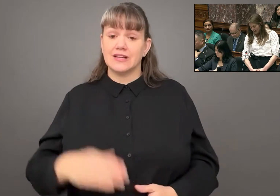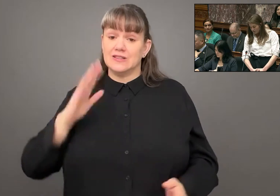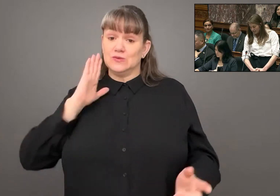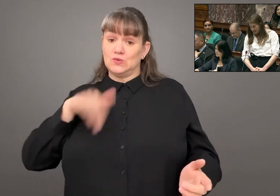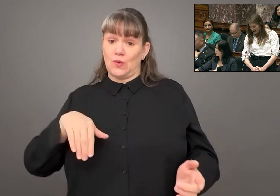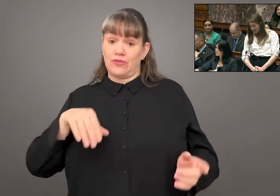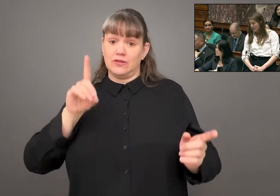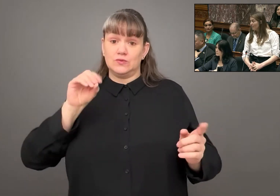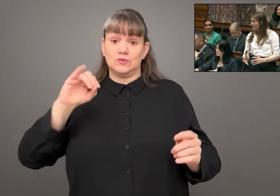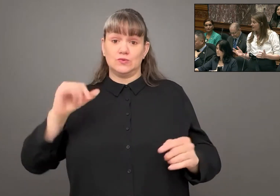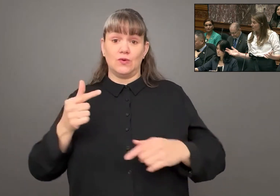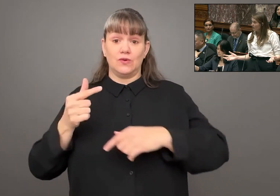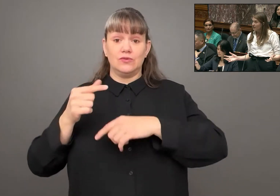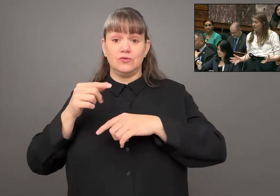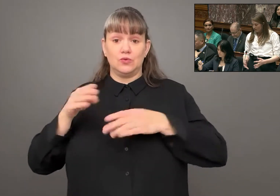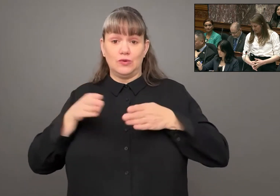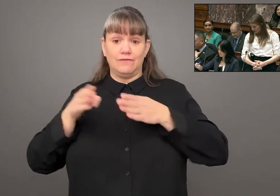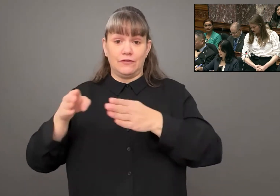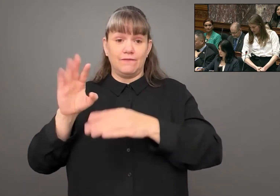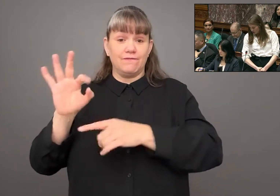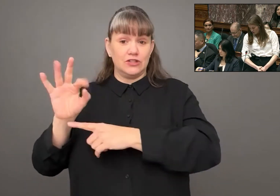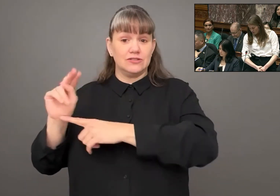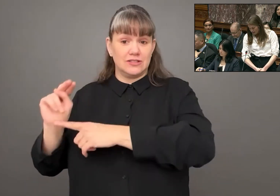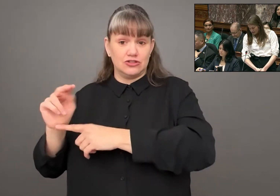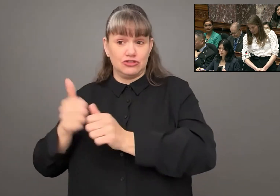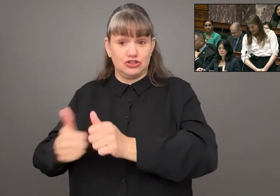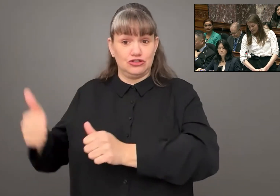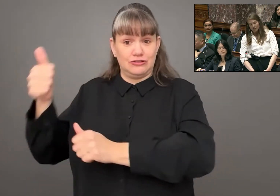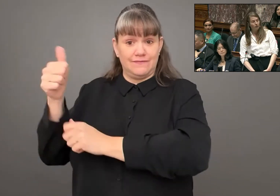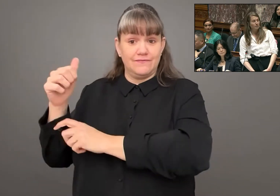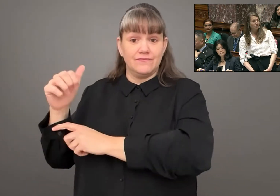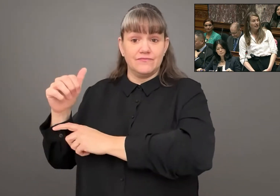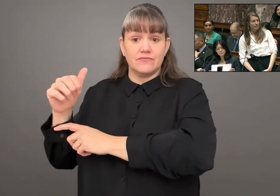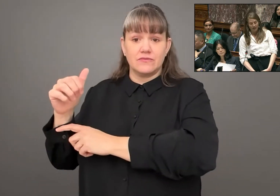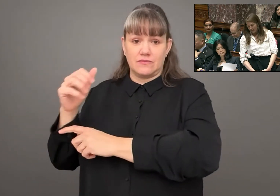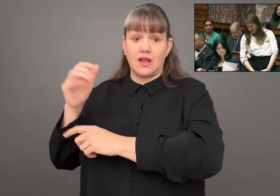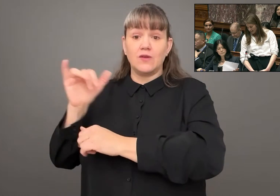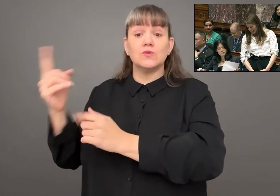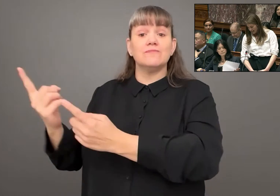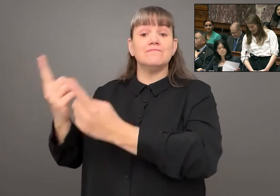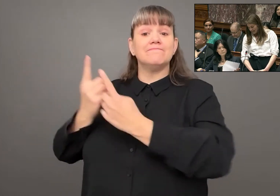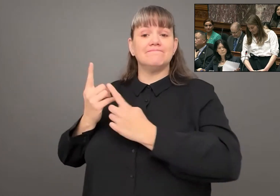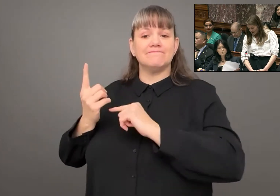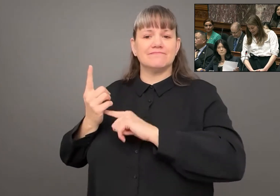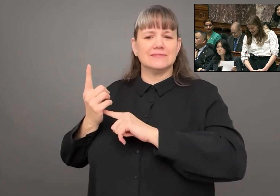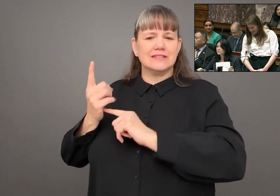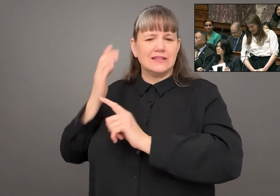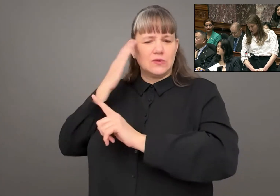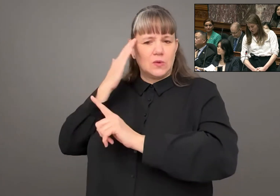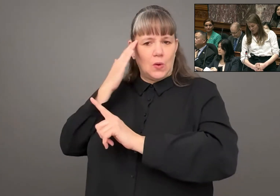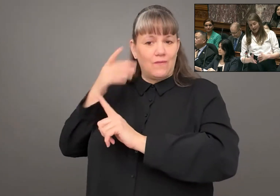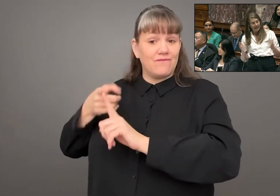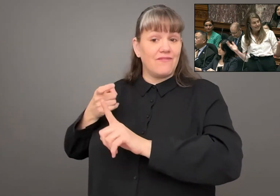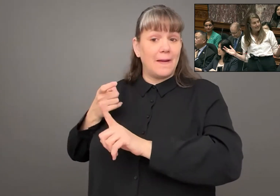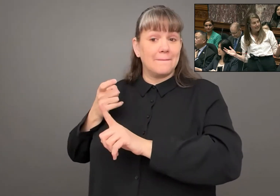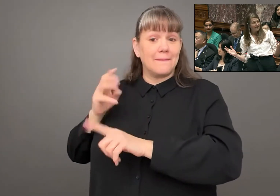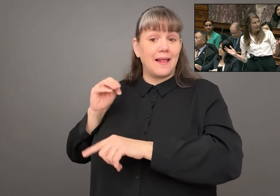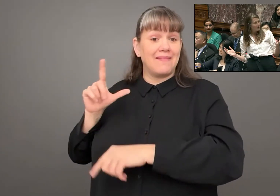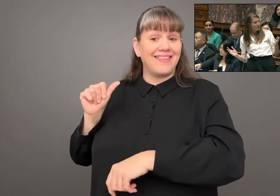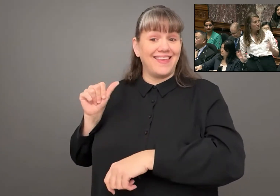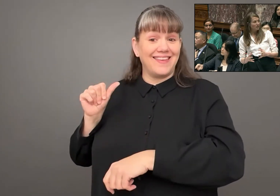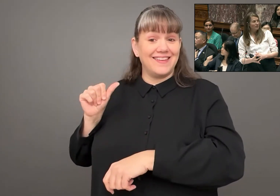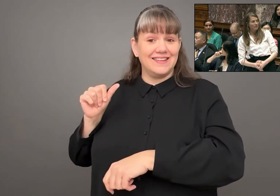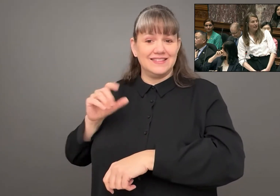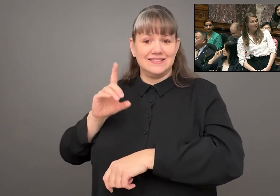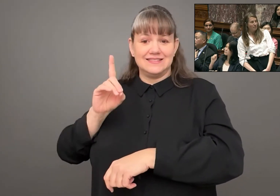joined in the House today by someone very familiar to this place, former MLA Dan Davies. So I ask the